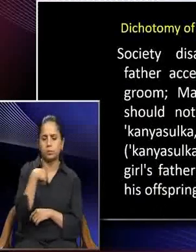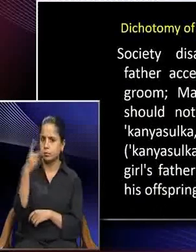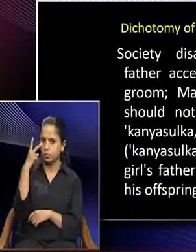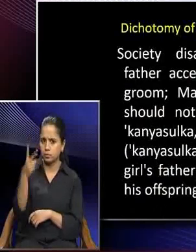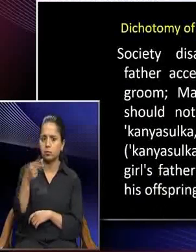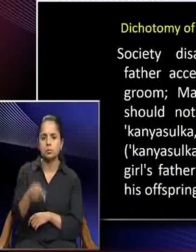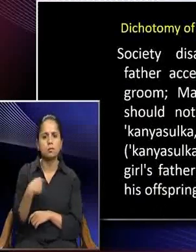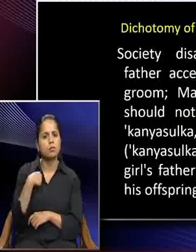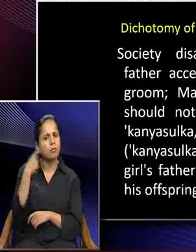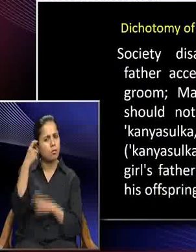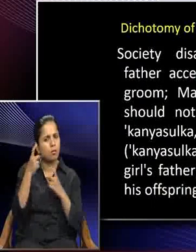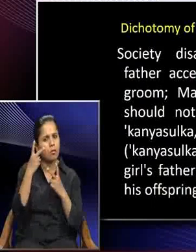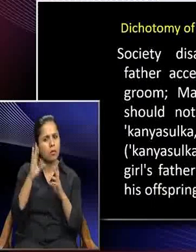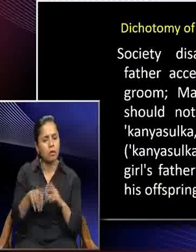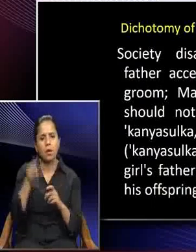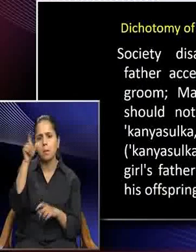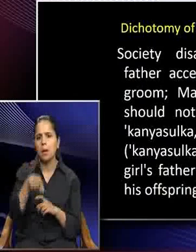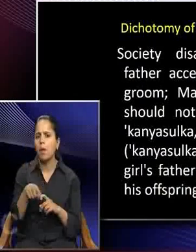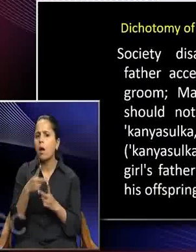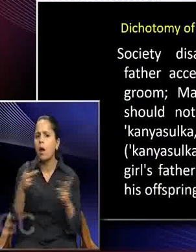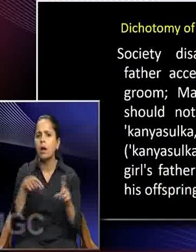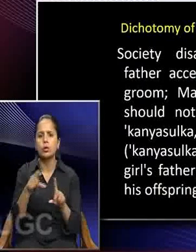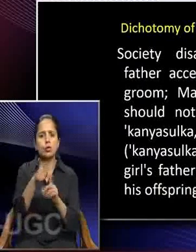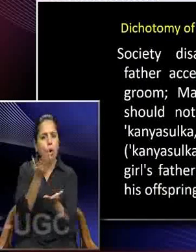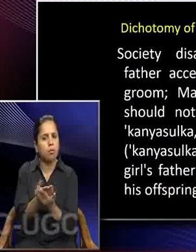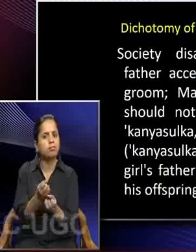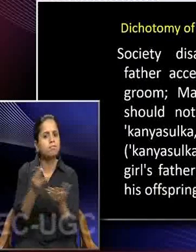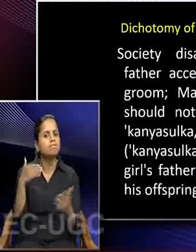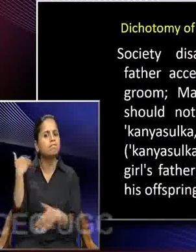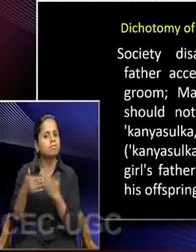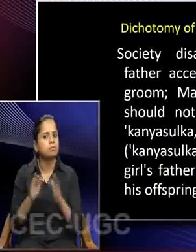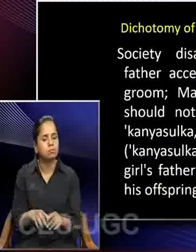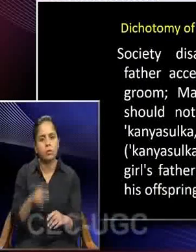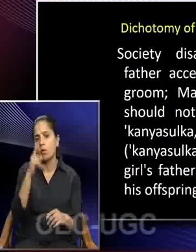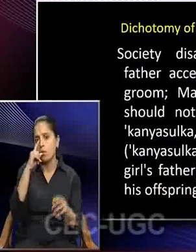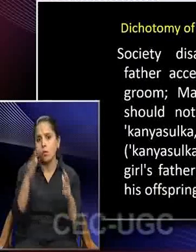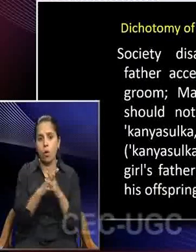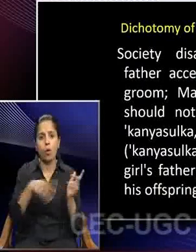a considerable dichotomy of dowry and bride price.